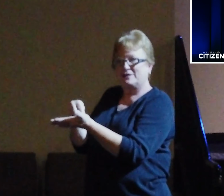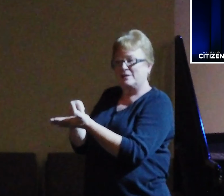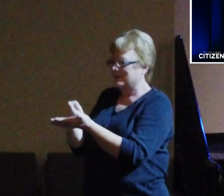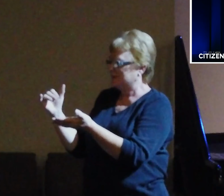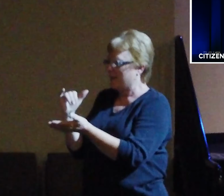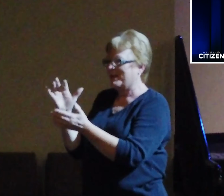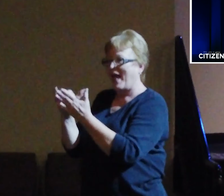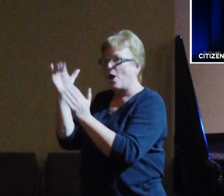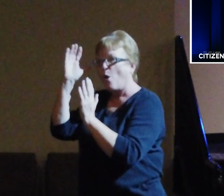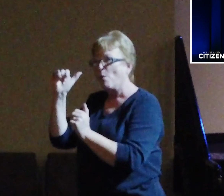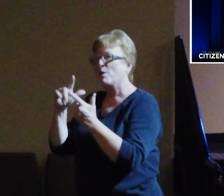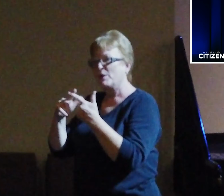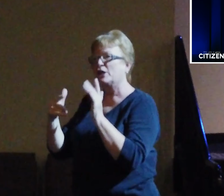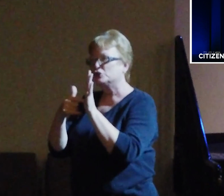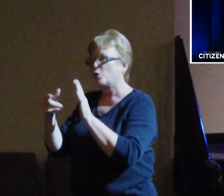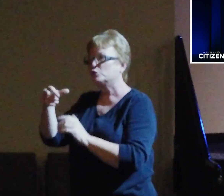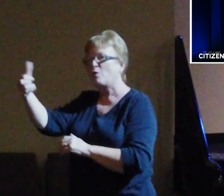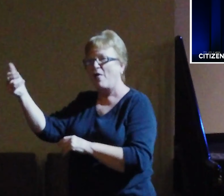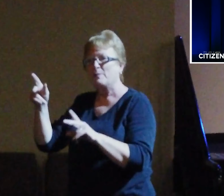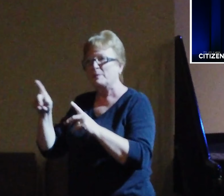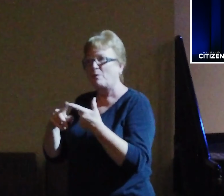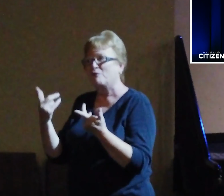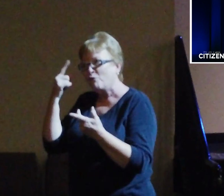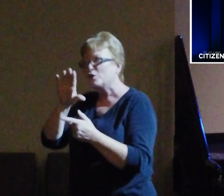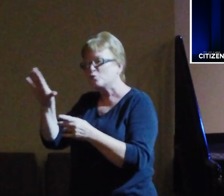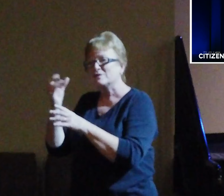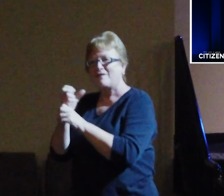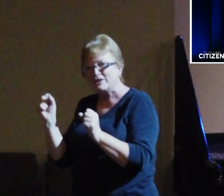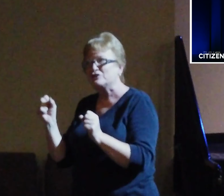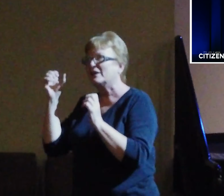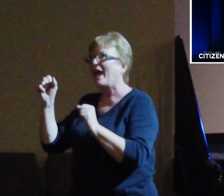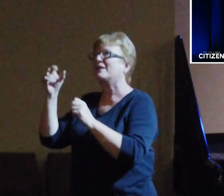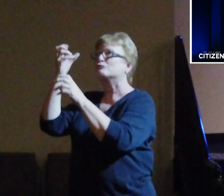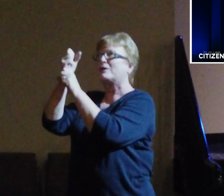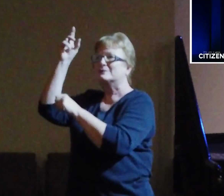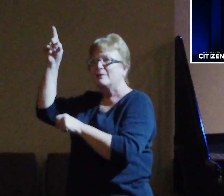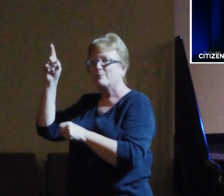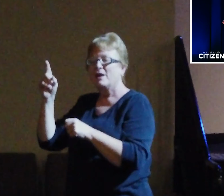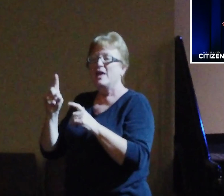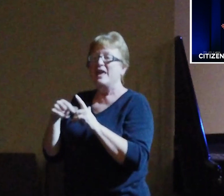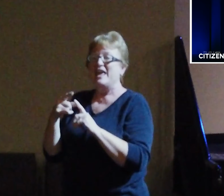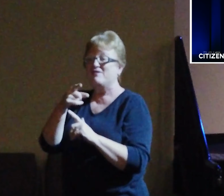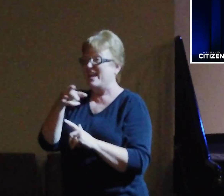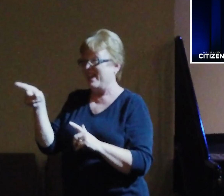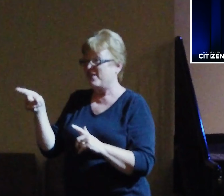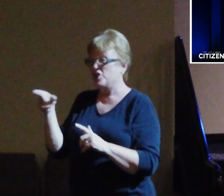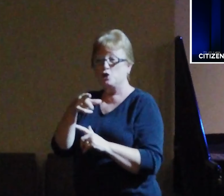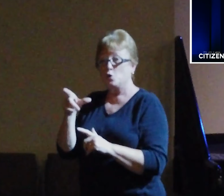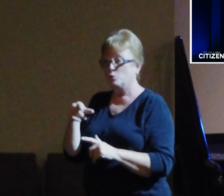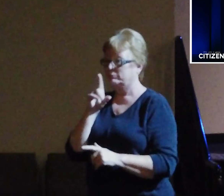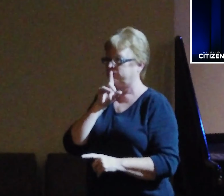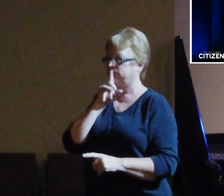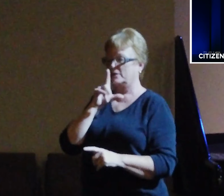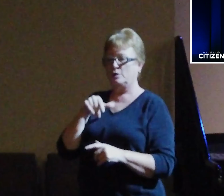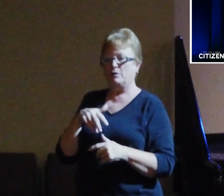Christ alone for their salvation. But when we stay in fear and when we cower, we are denying that hope.